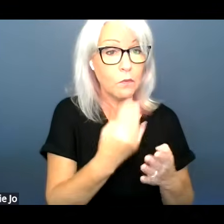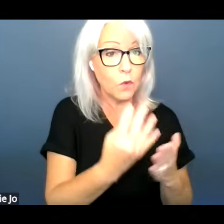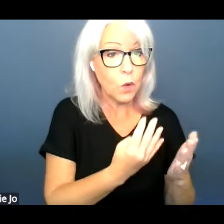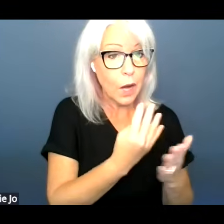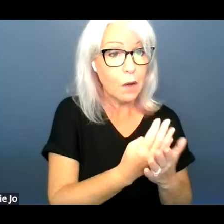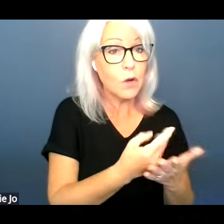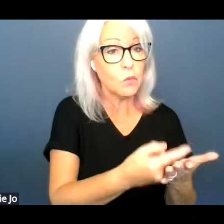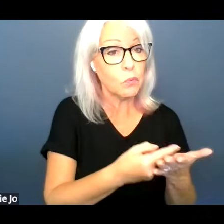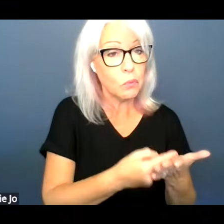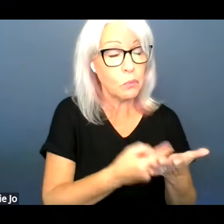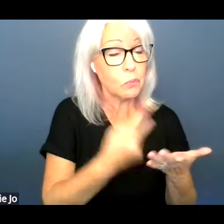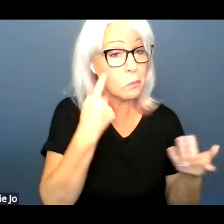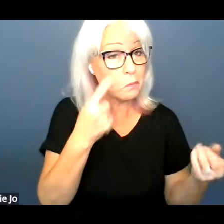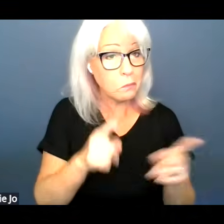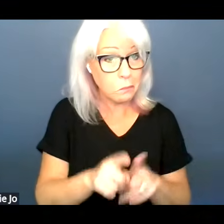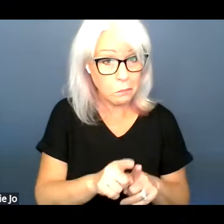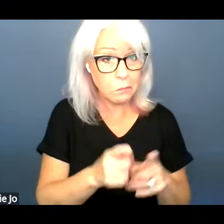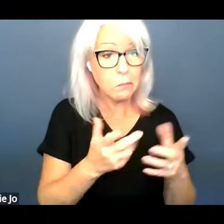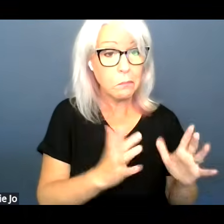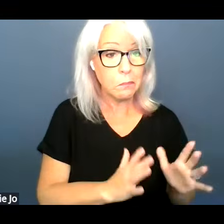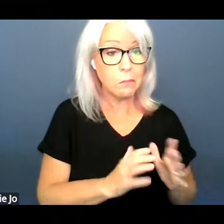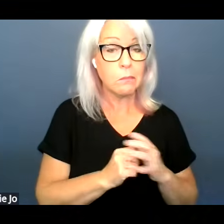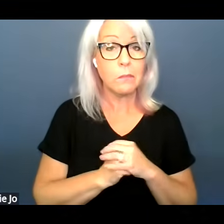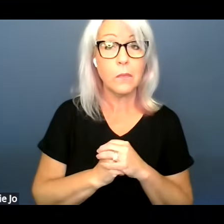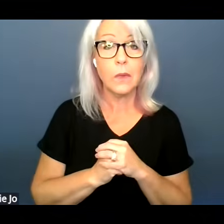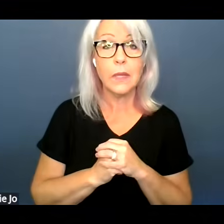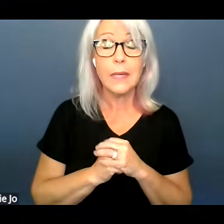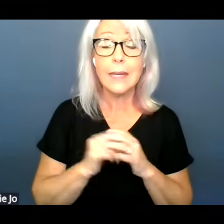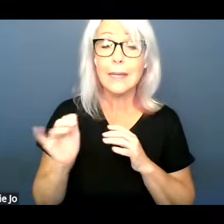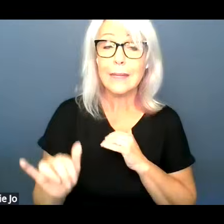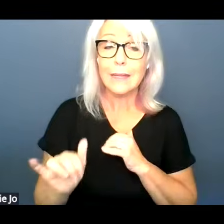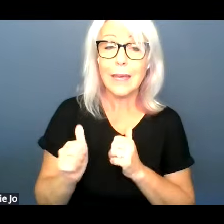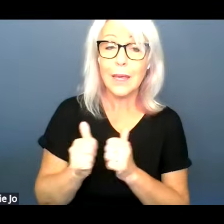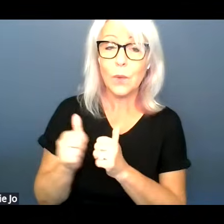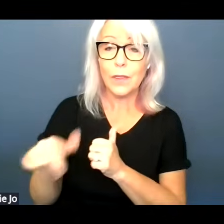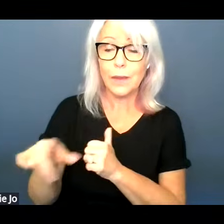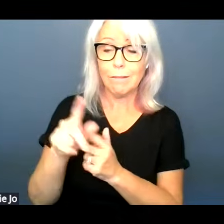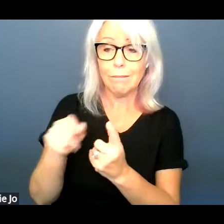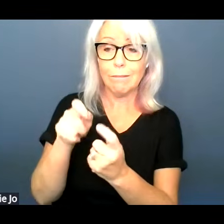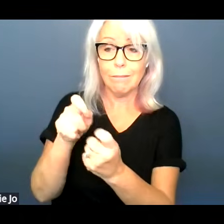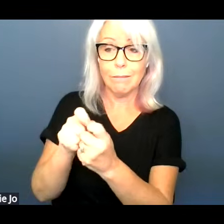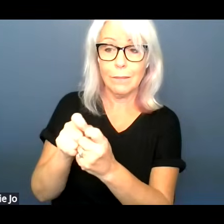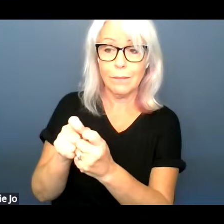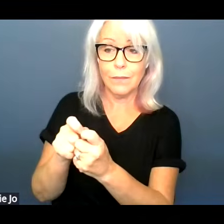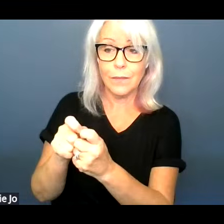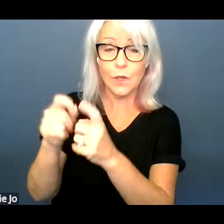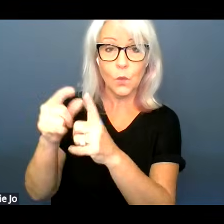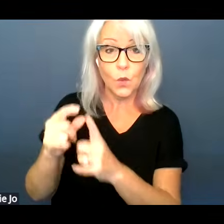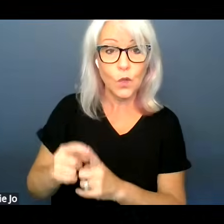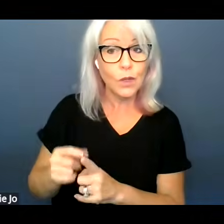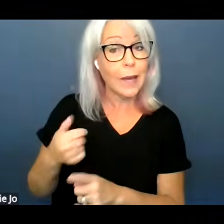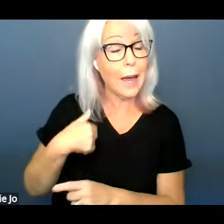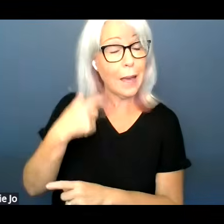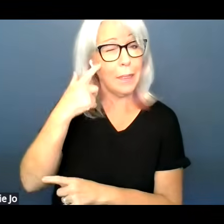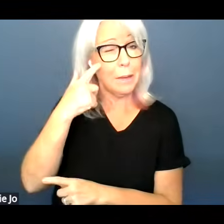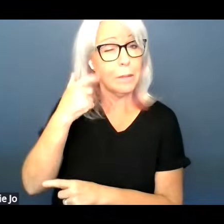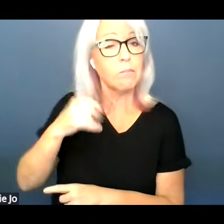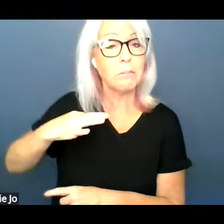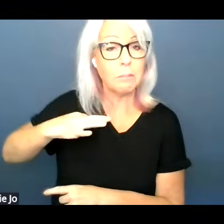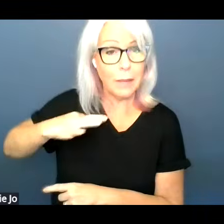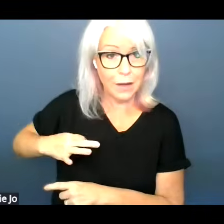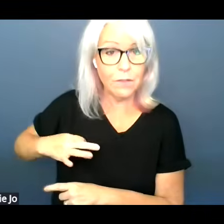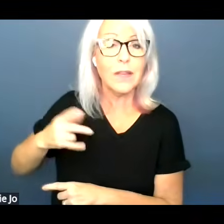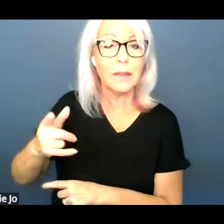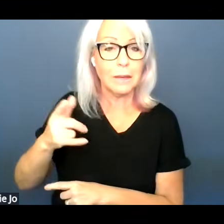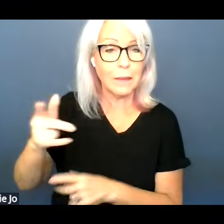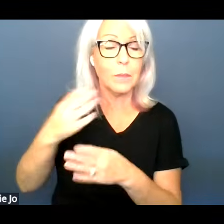Sticking with that same petition summary language you approved before, it benefits the public. It benefits the public because they are already familiar with